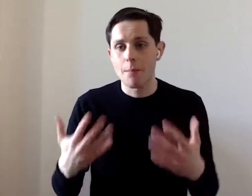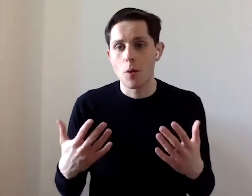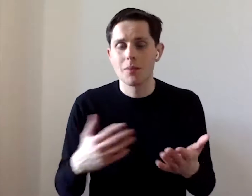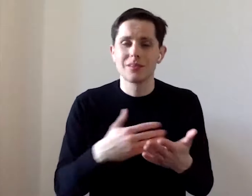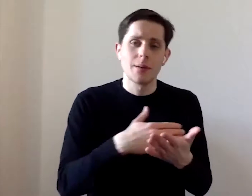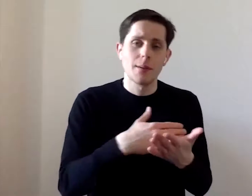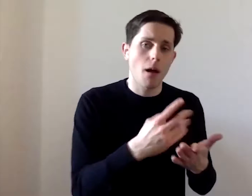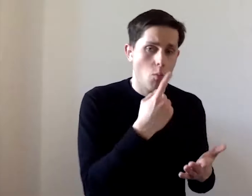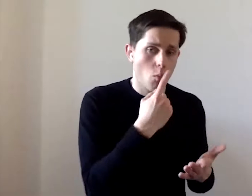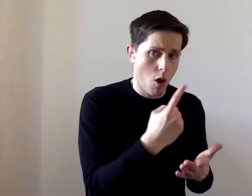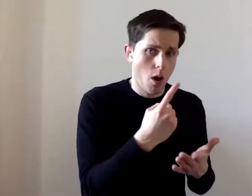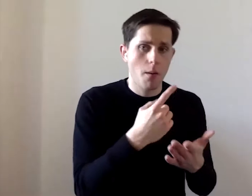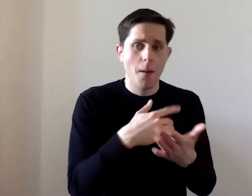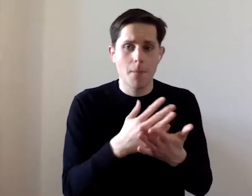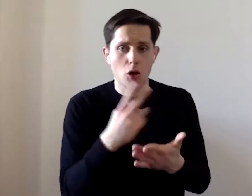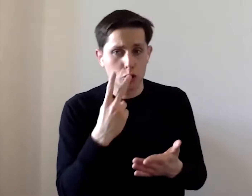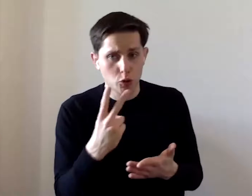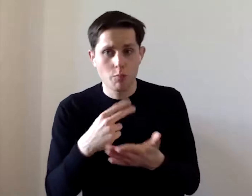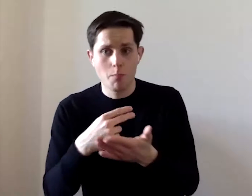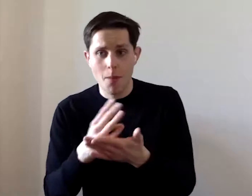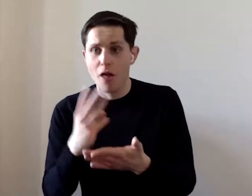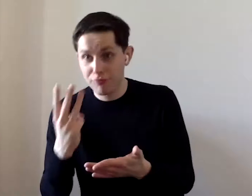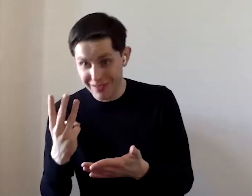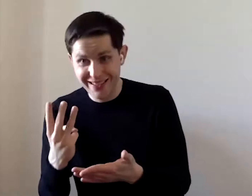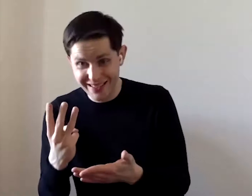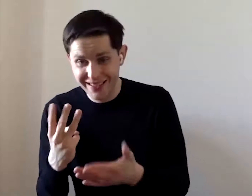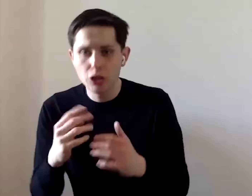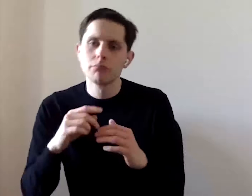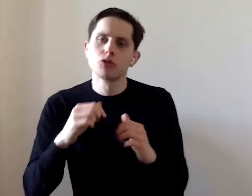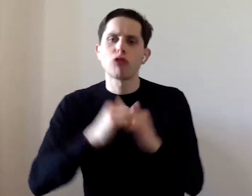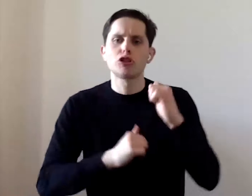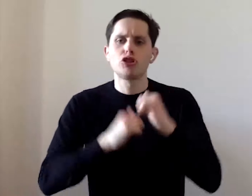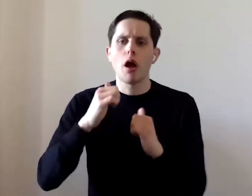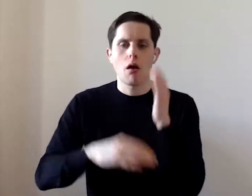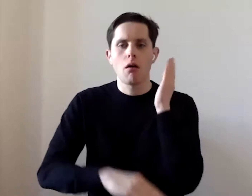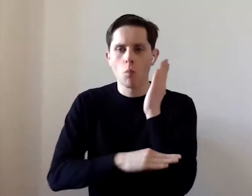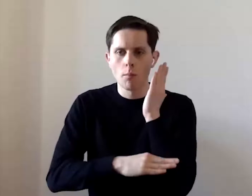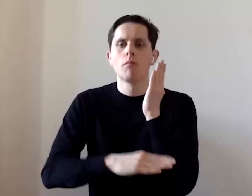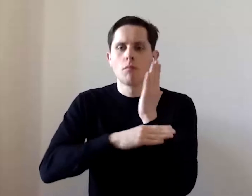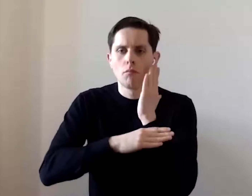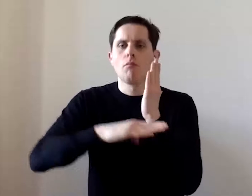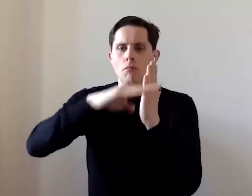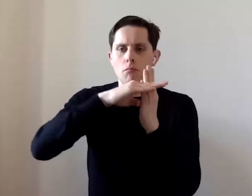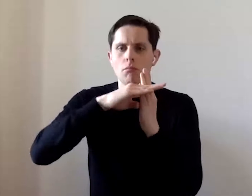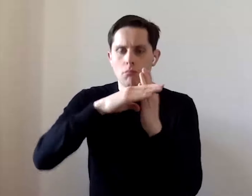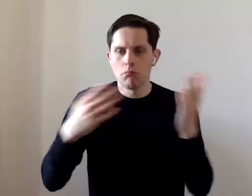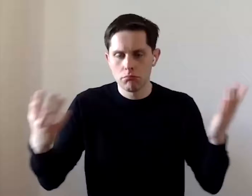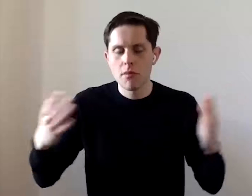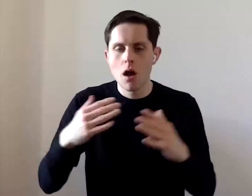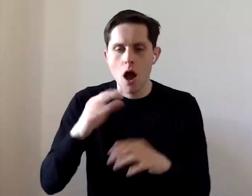well. I mean, obviously, the common structure we have now is part one, part two, part three. Do you